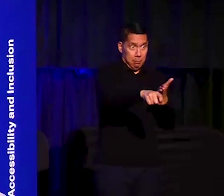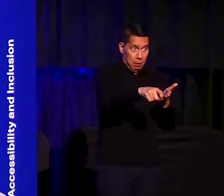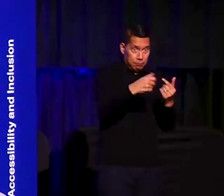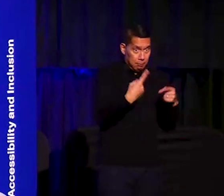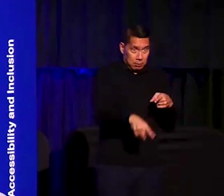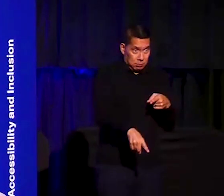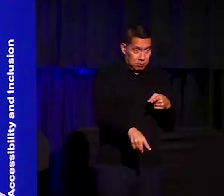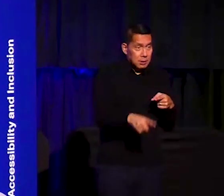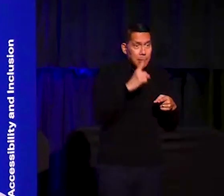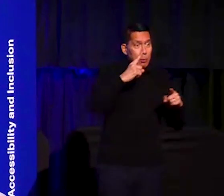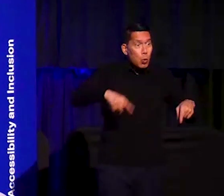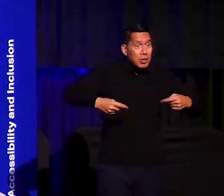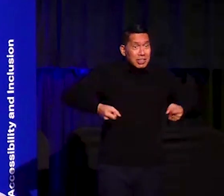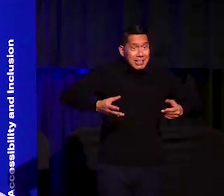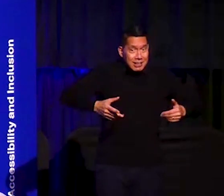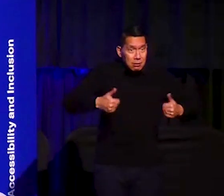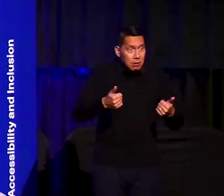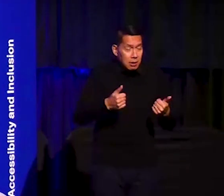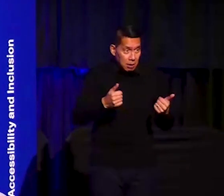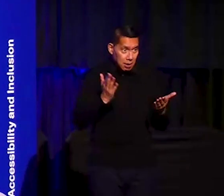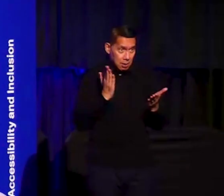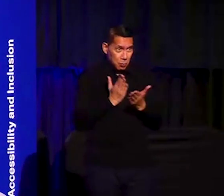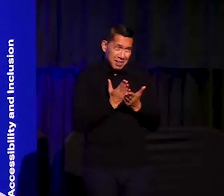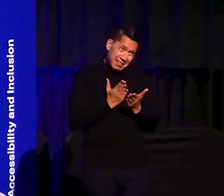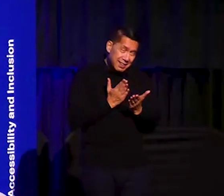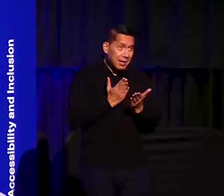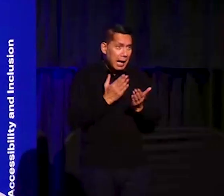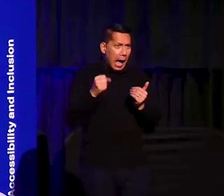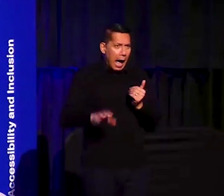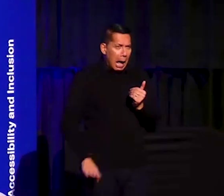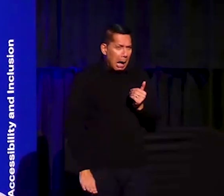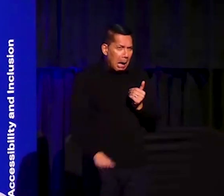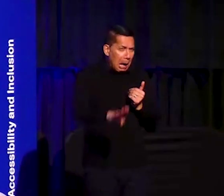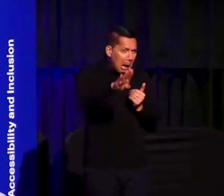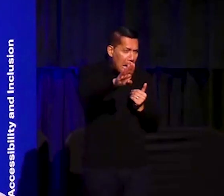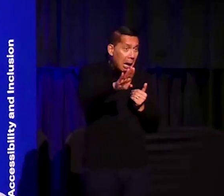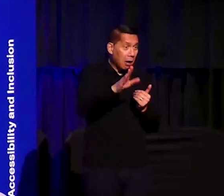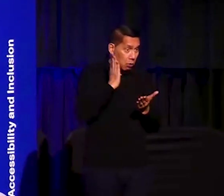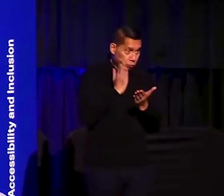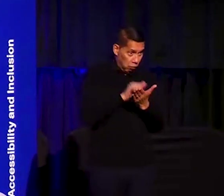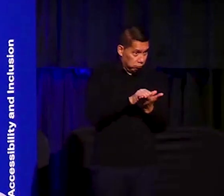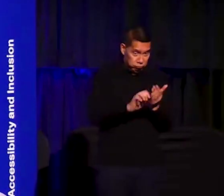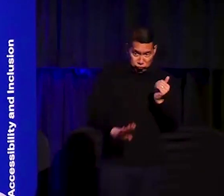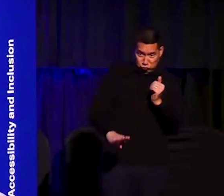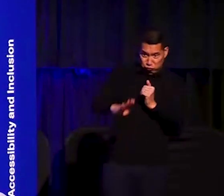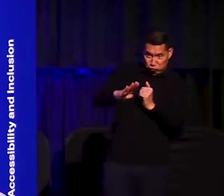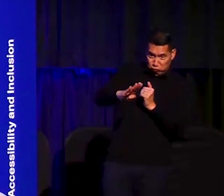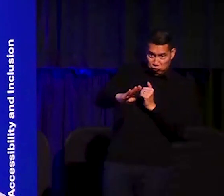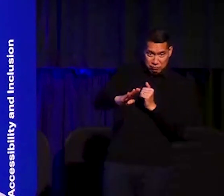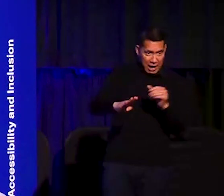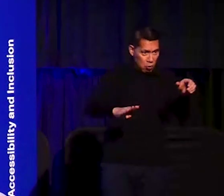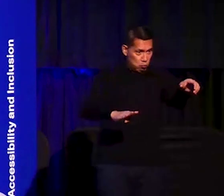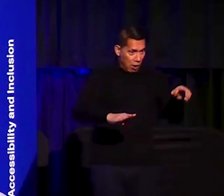know that is not as common as it should be. But it had a suitable grading ramp. It had a handrail.